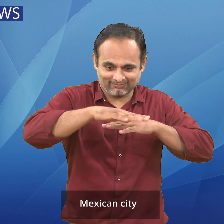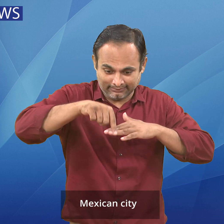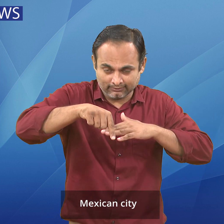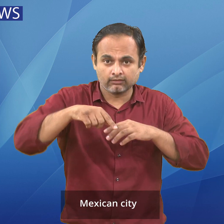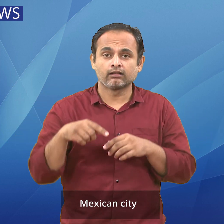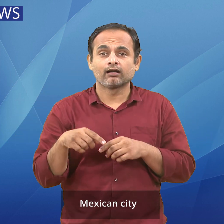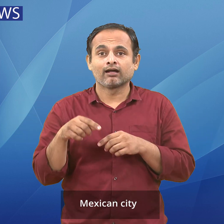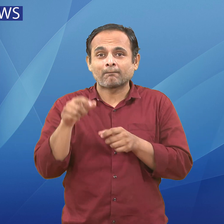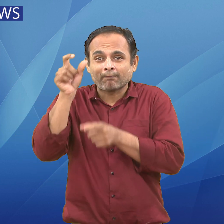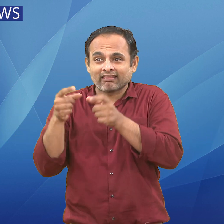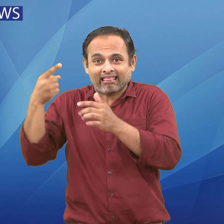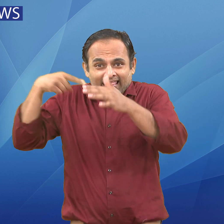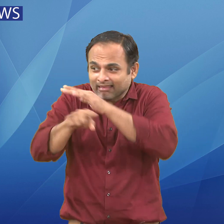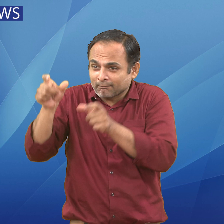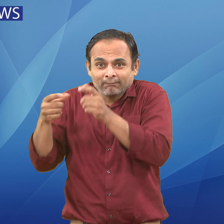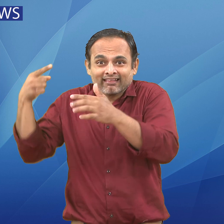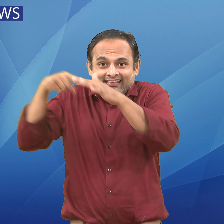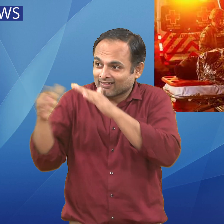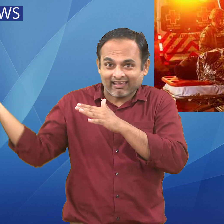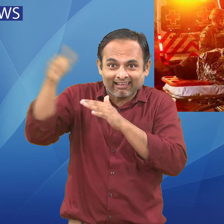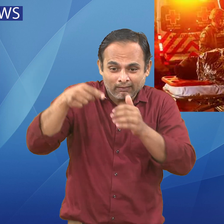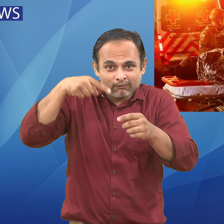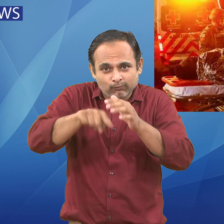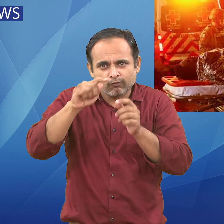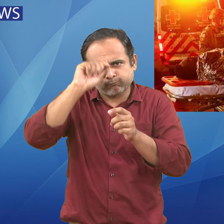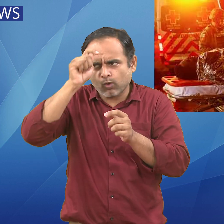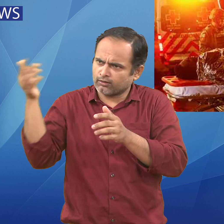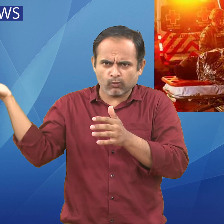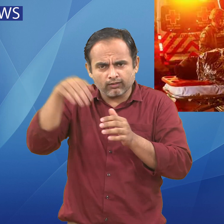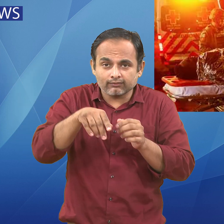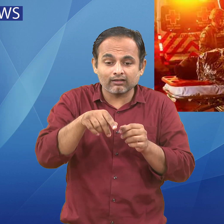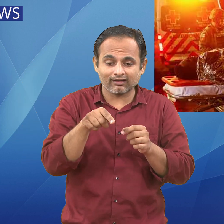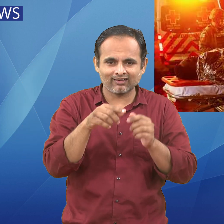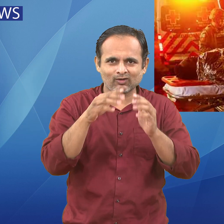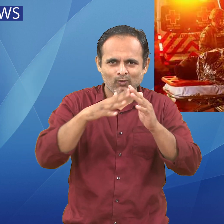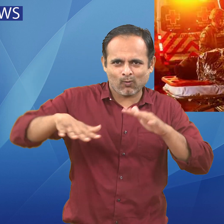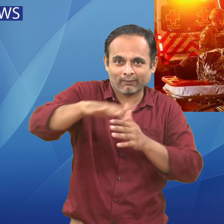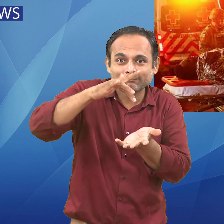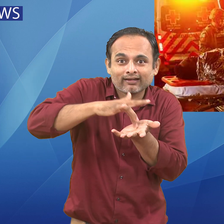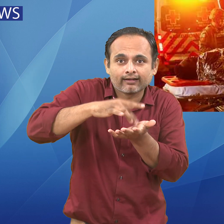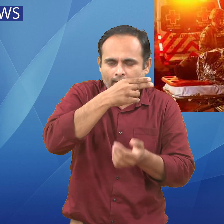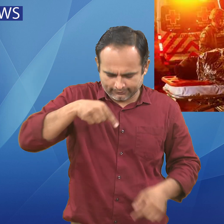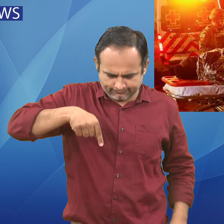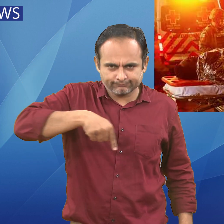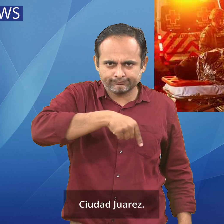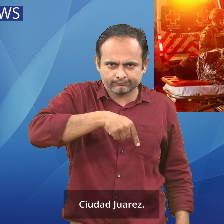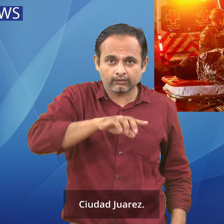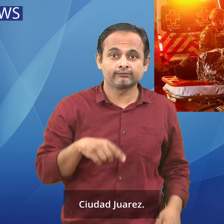Mexican city on the US border, according to official reports. The fire broke out shortly before midnight at the National Migration